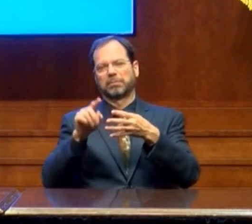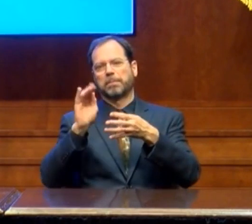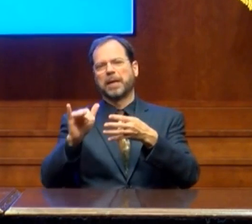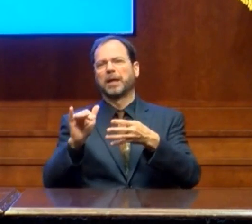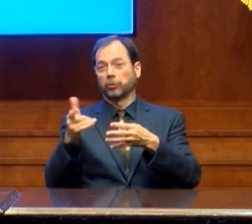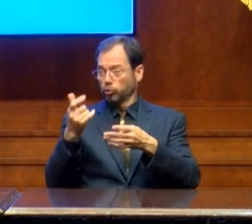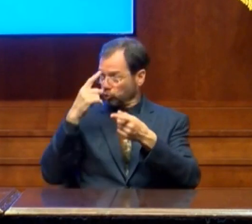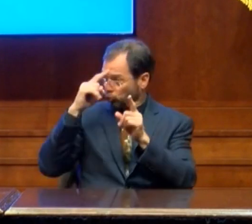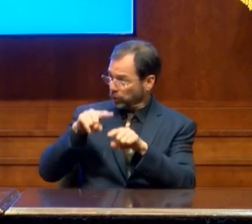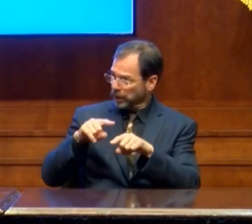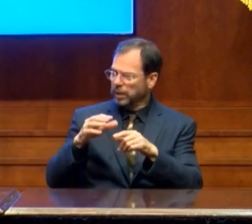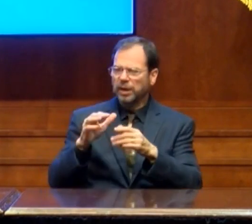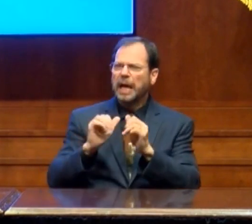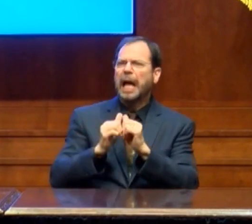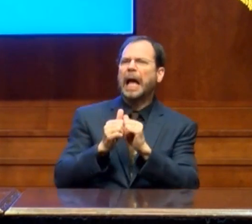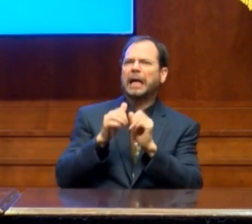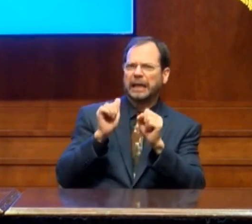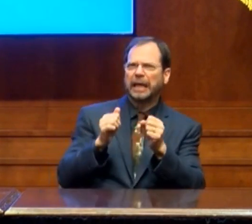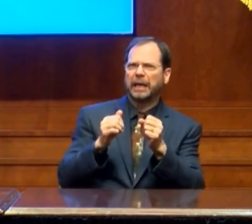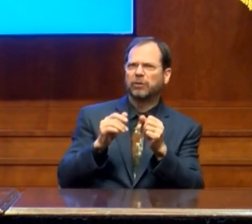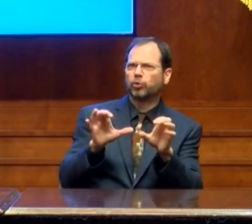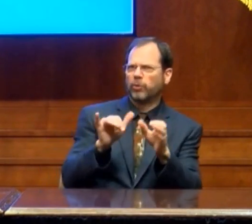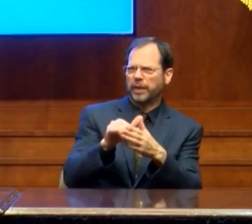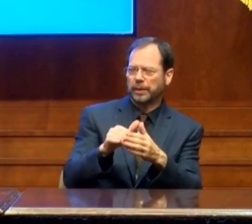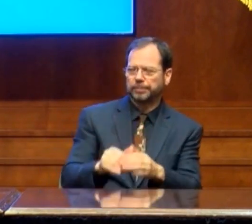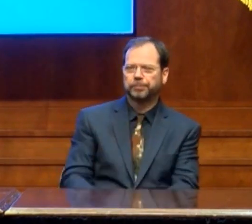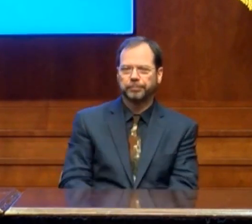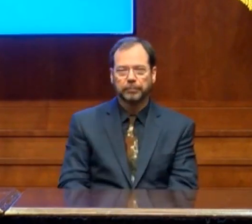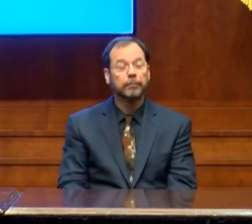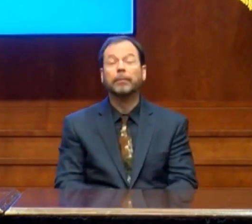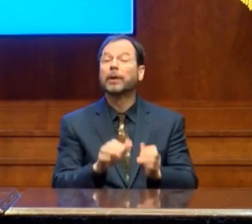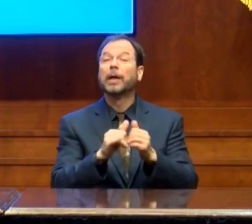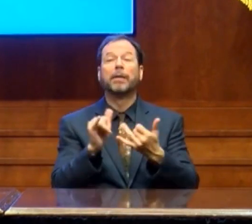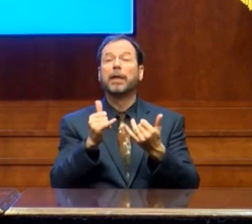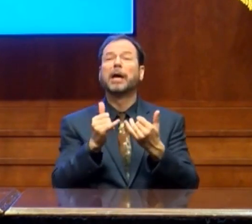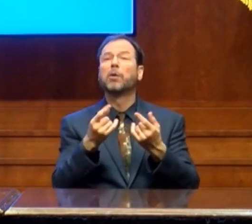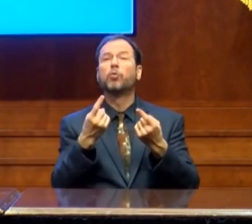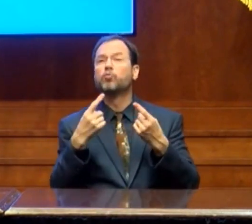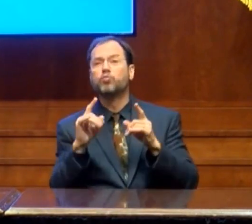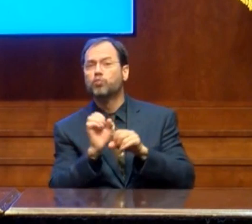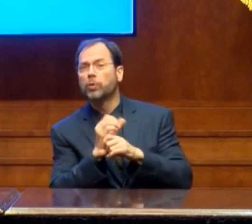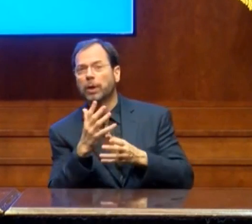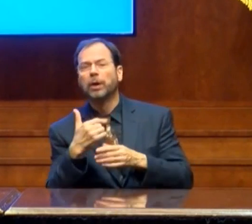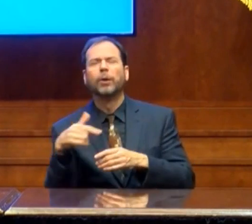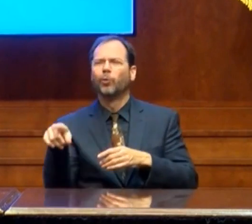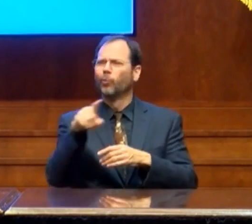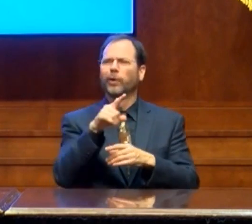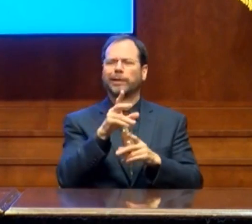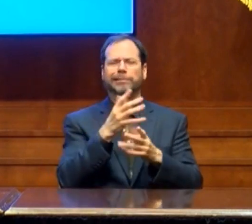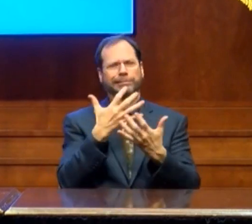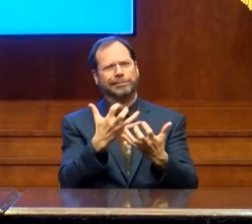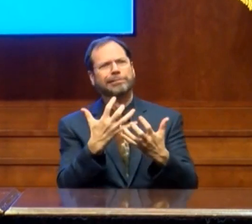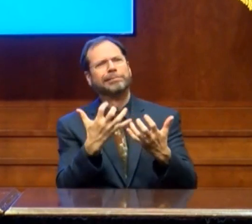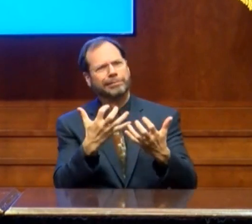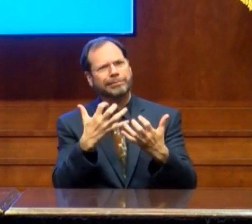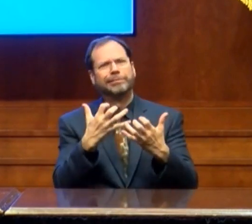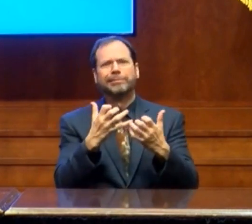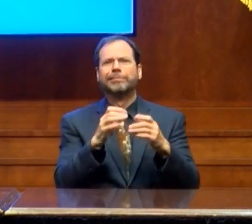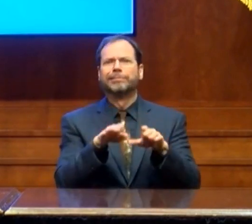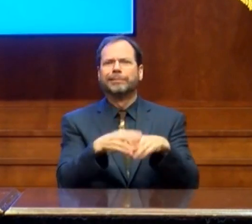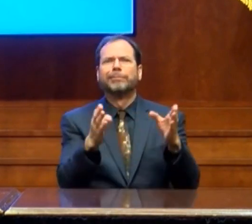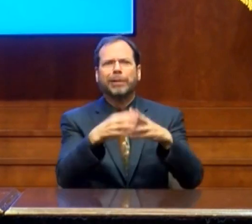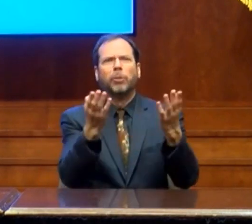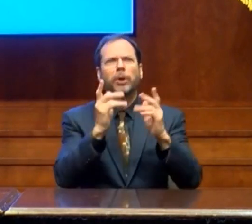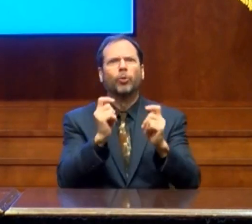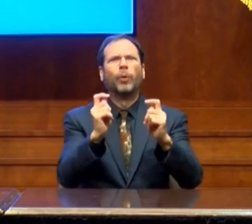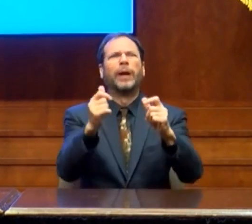this timeline, and what would it take to be able to achieve that? Sure. So the way that this all works is we all have a desire to get things